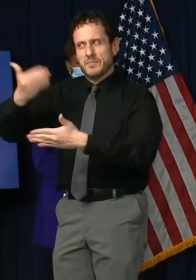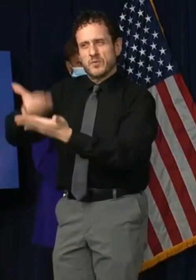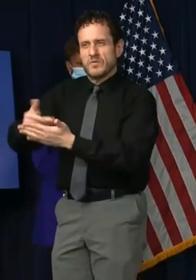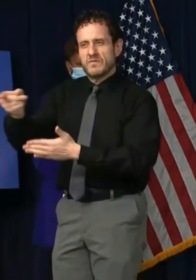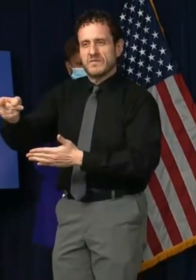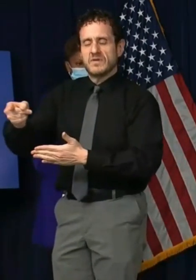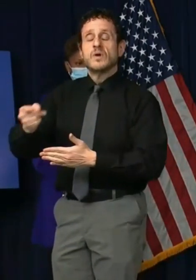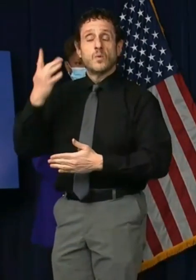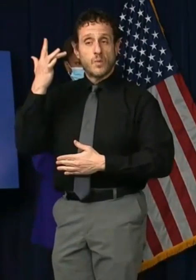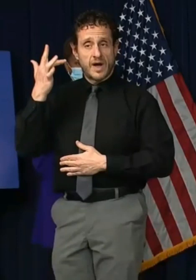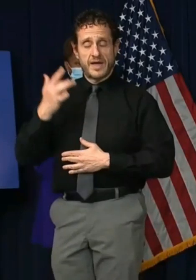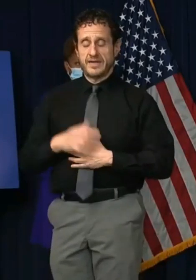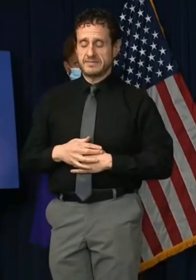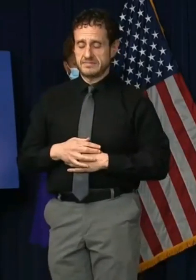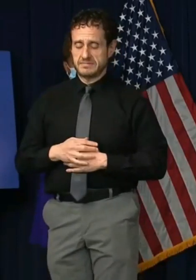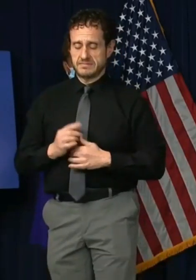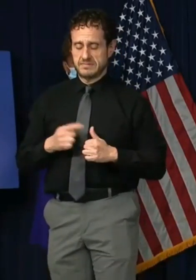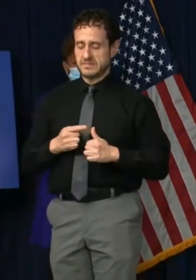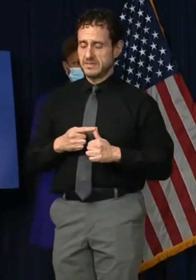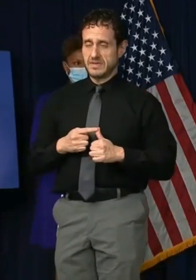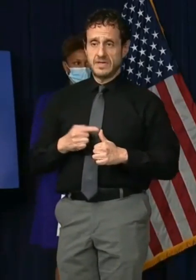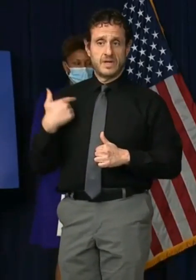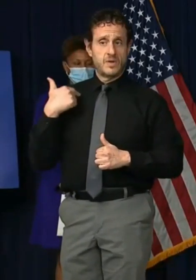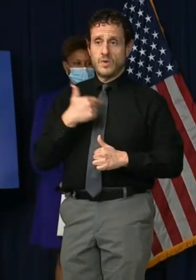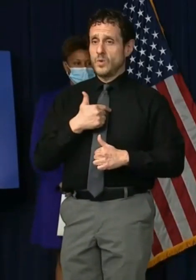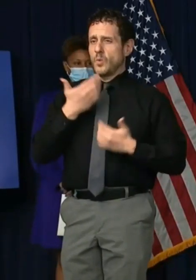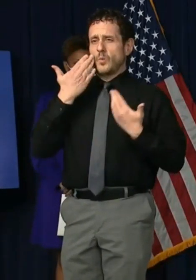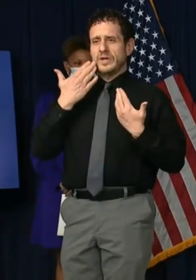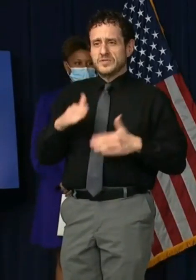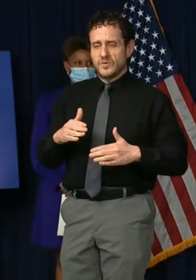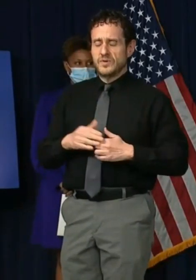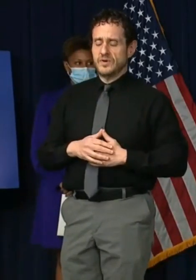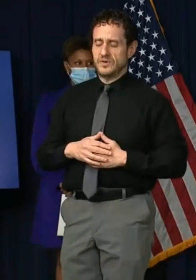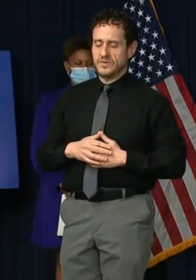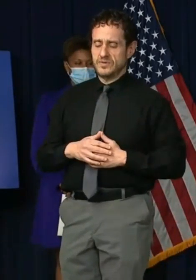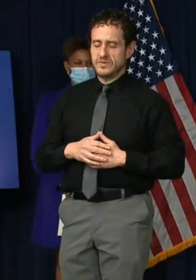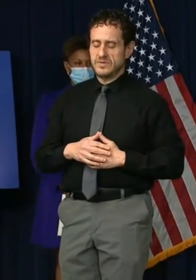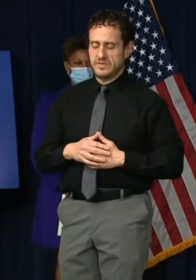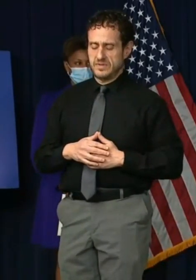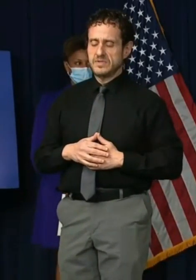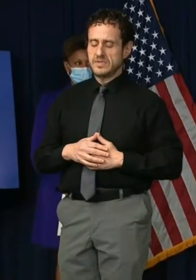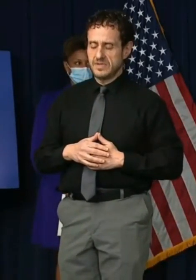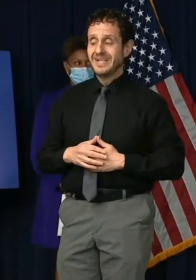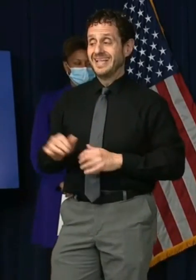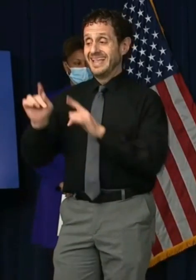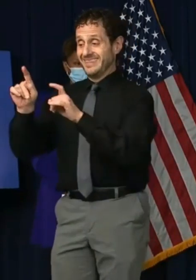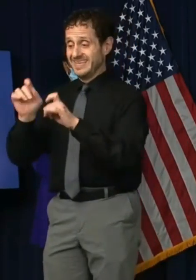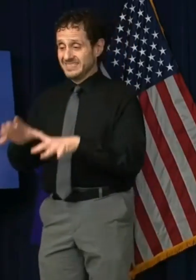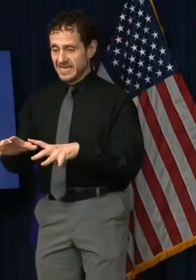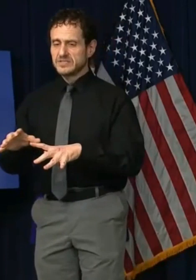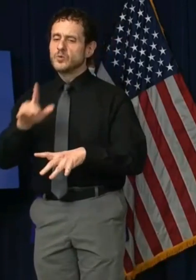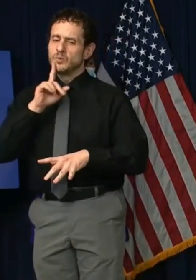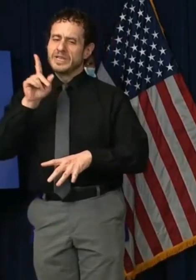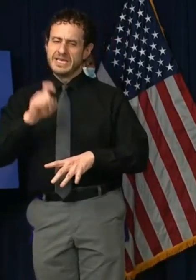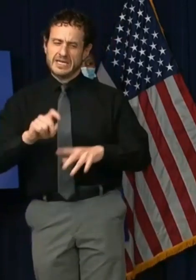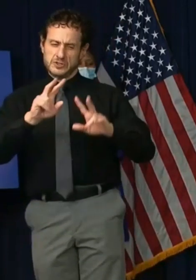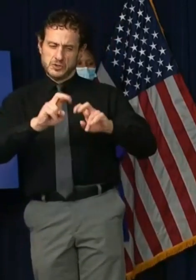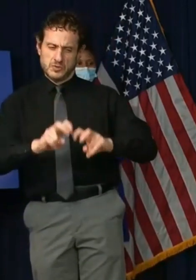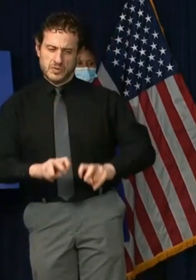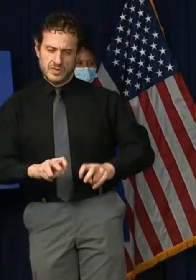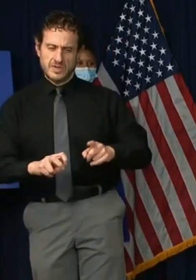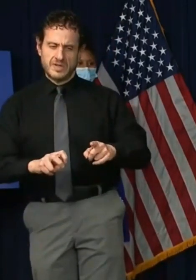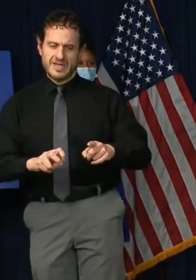First, no one yet knows the true sensitivity and specificity of these tests. That is,